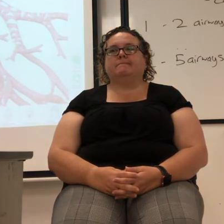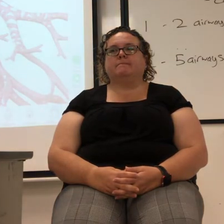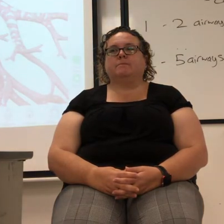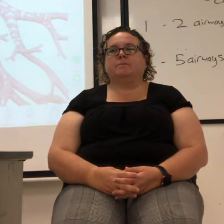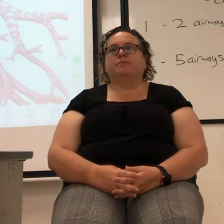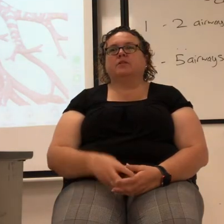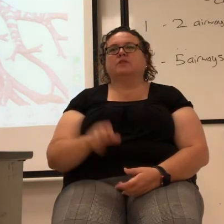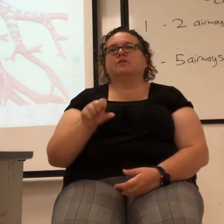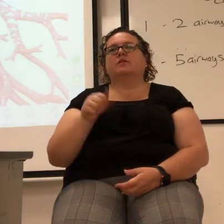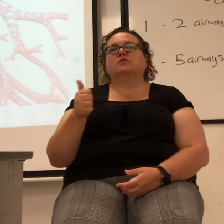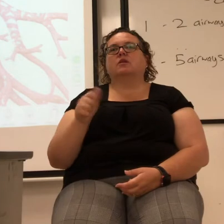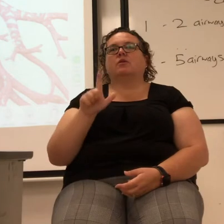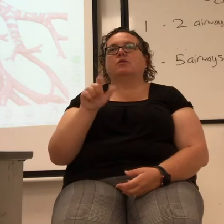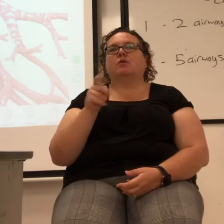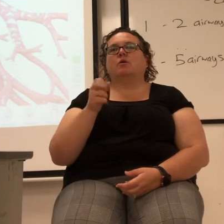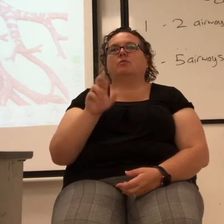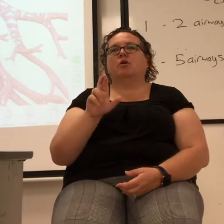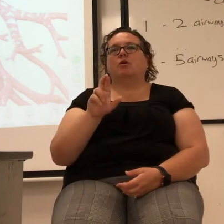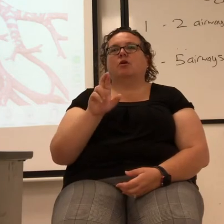So there's another lobar bronchus,